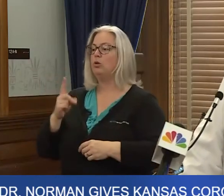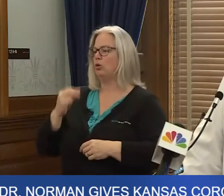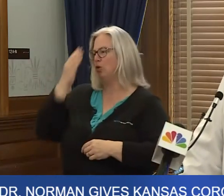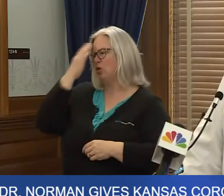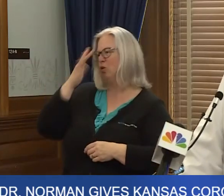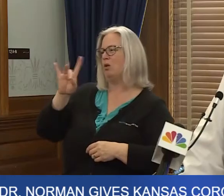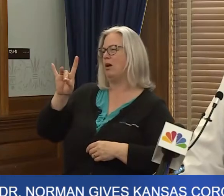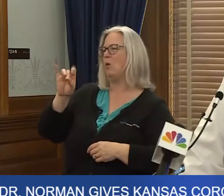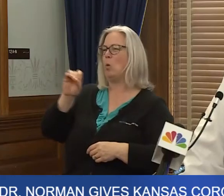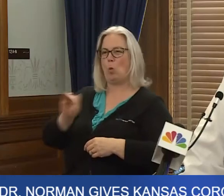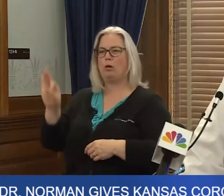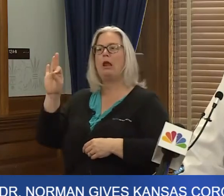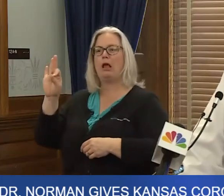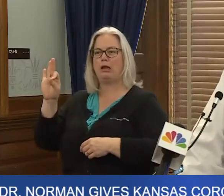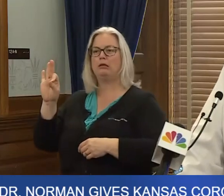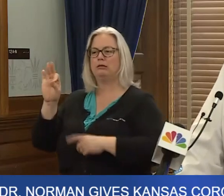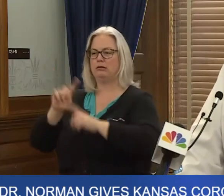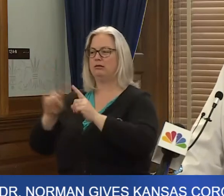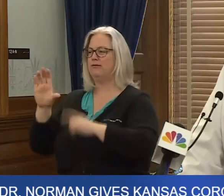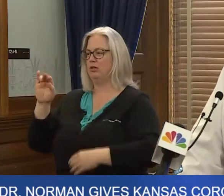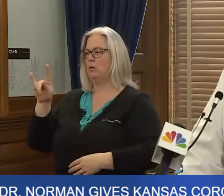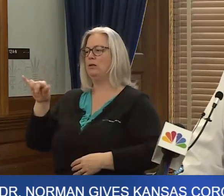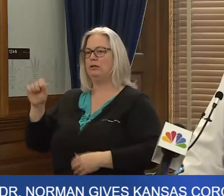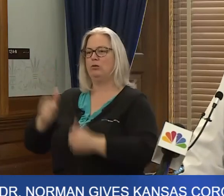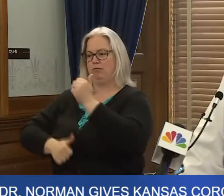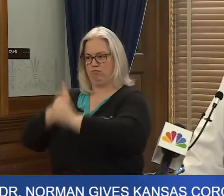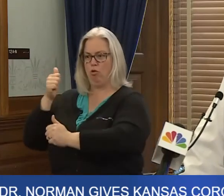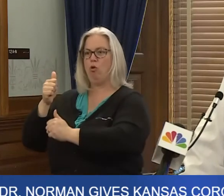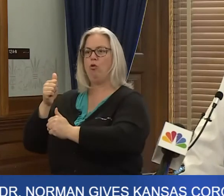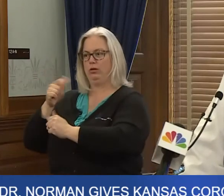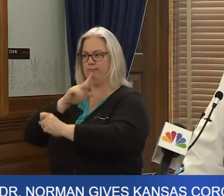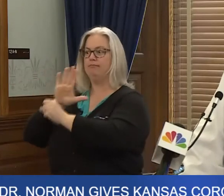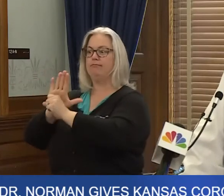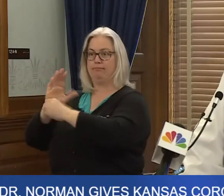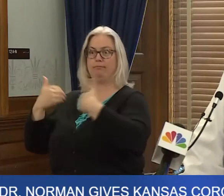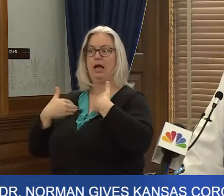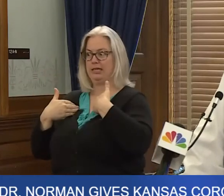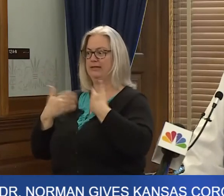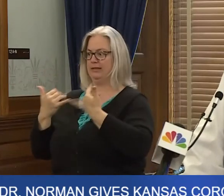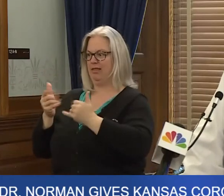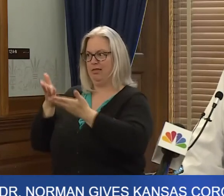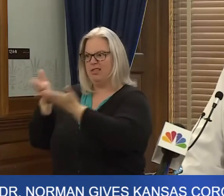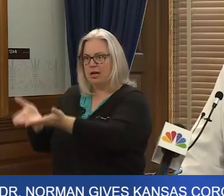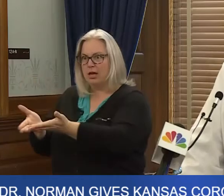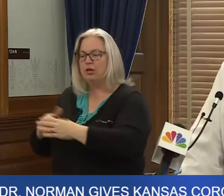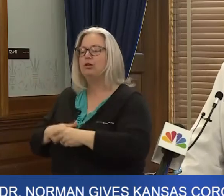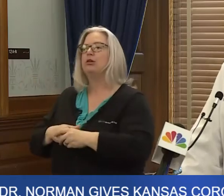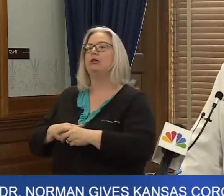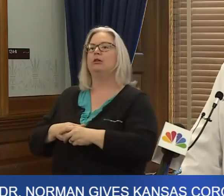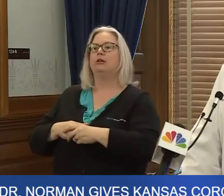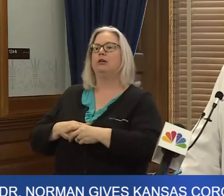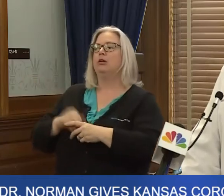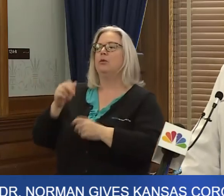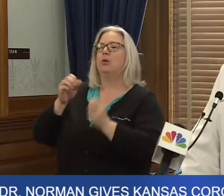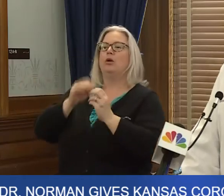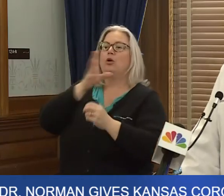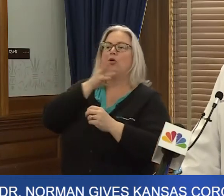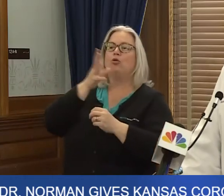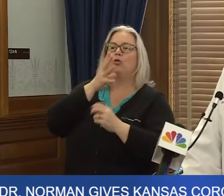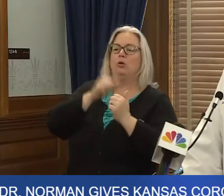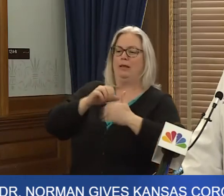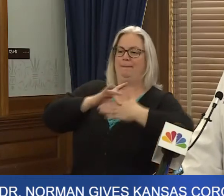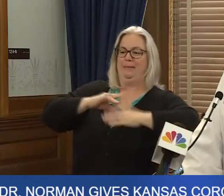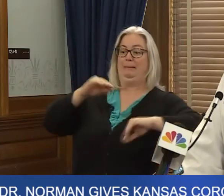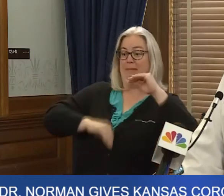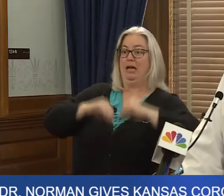9 counties where the bulk of the cases still lie, and that is in the rural counties with